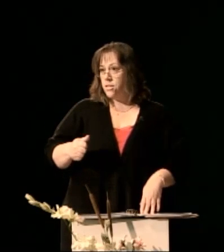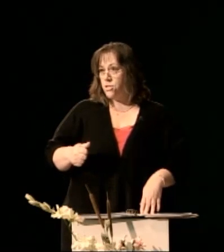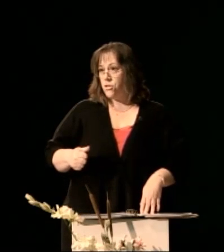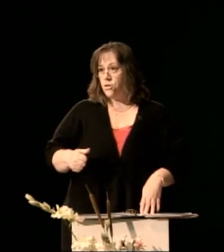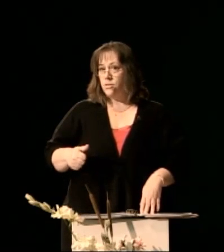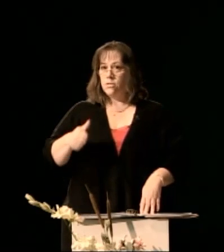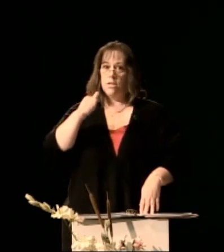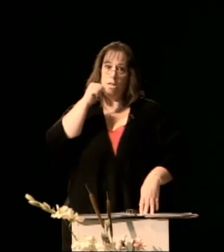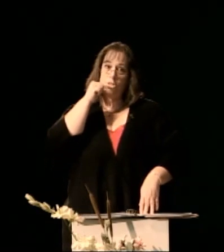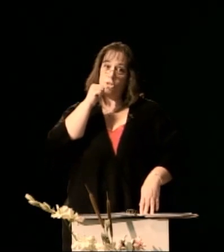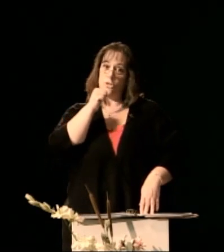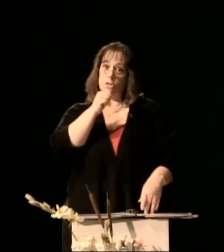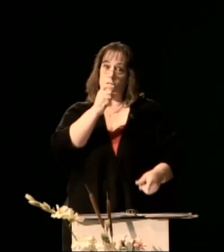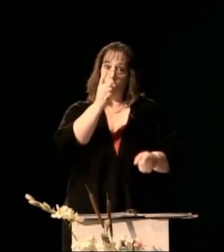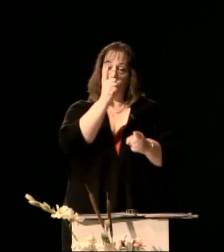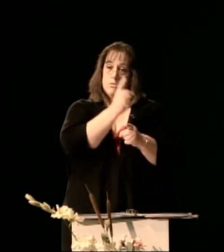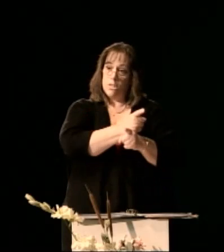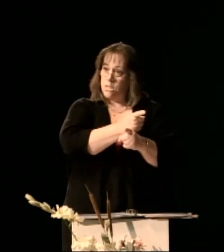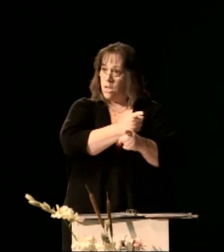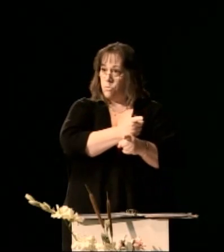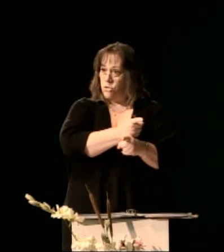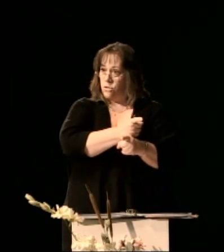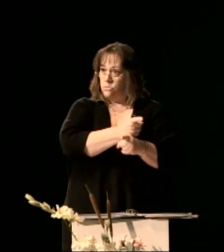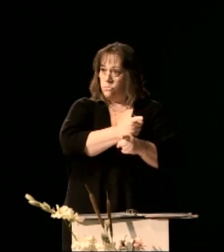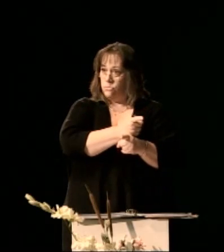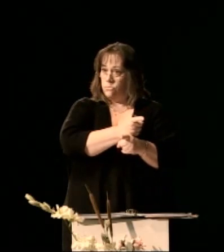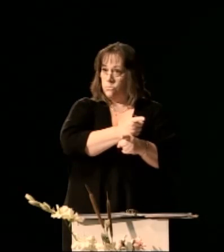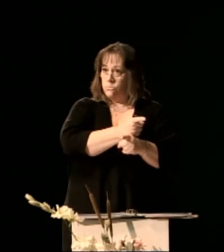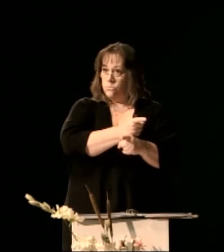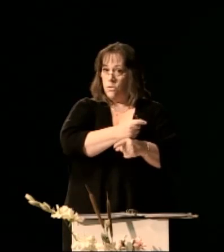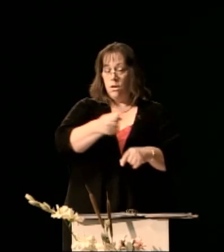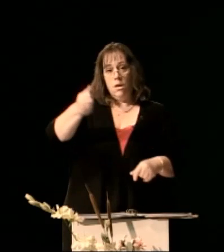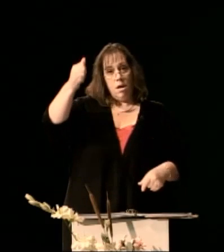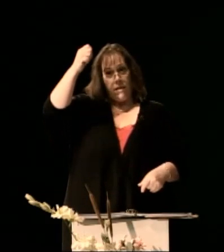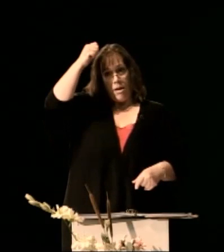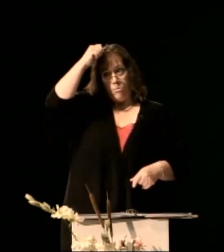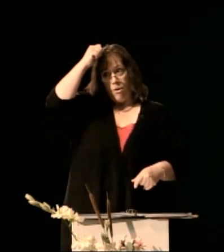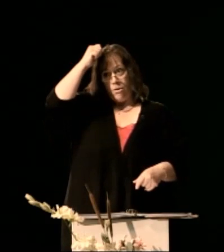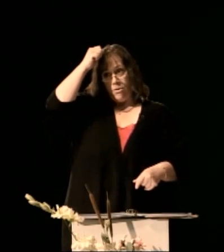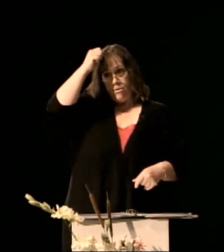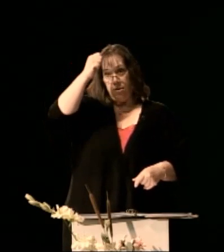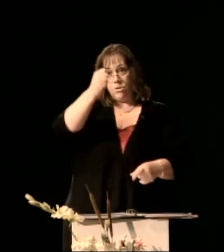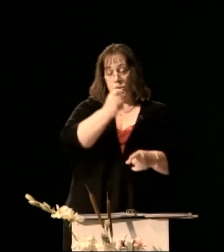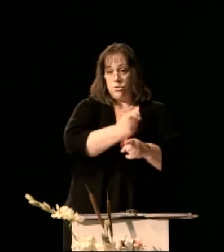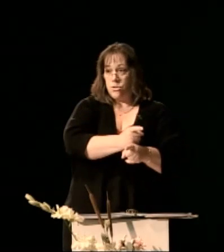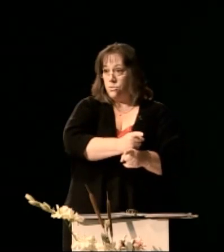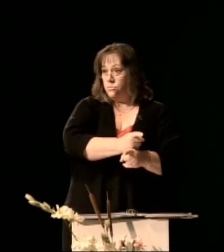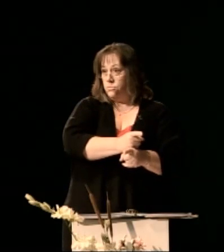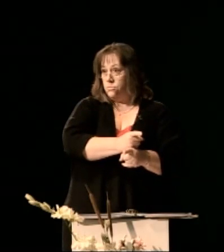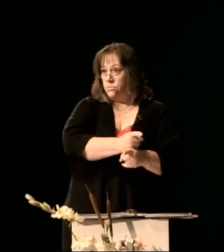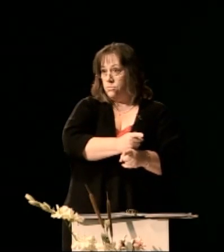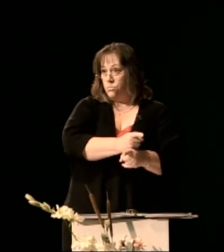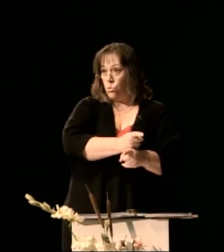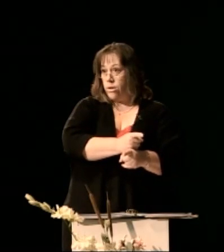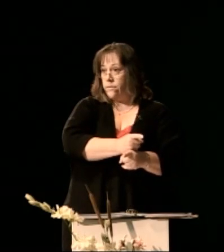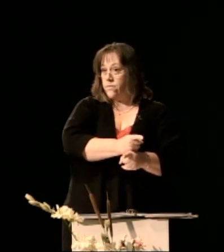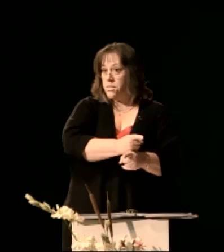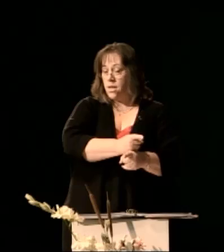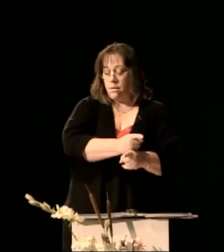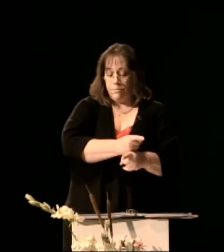sister is a girl who's the same as you. And then a brother is also boy and then the same.